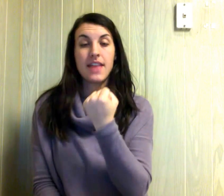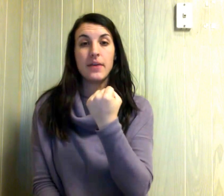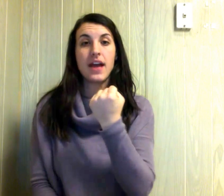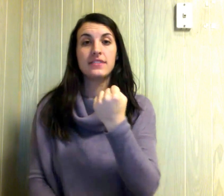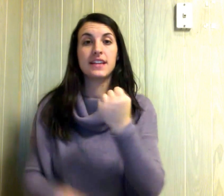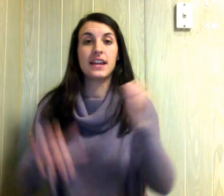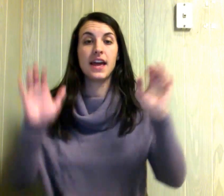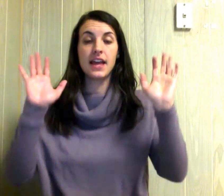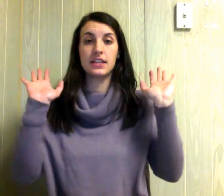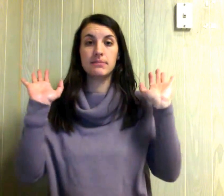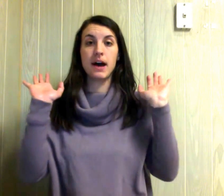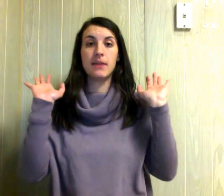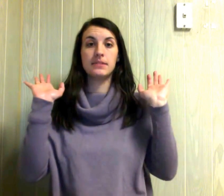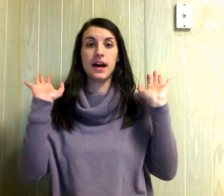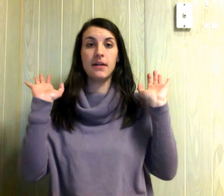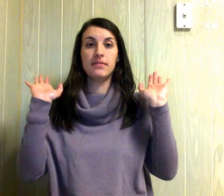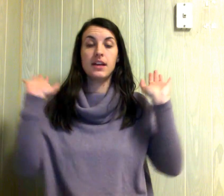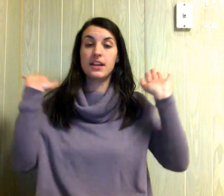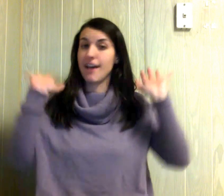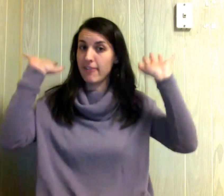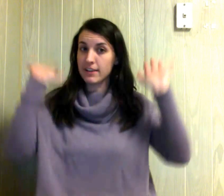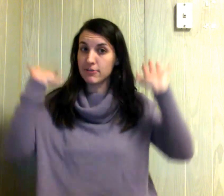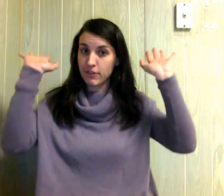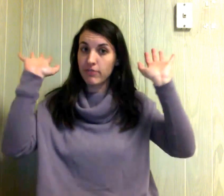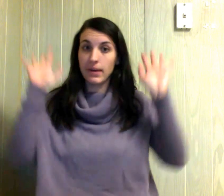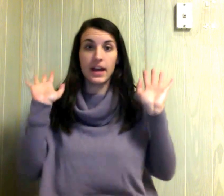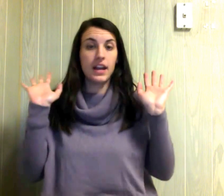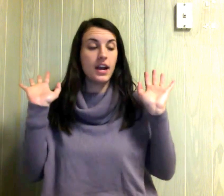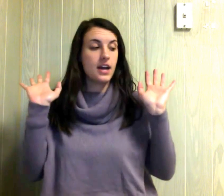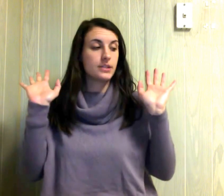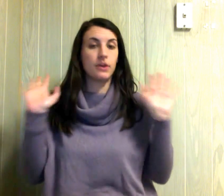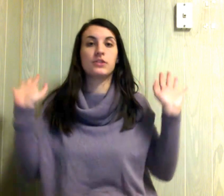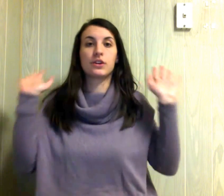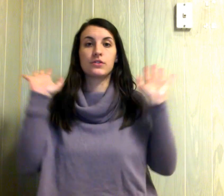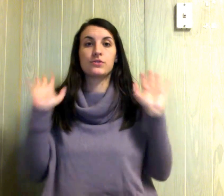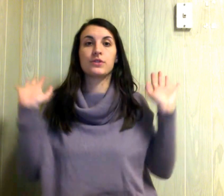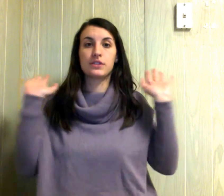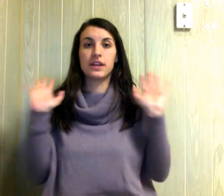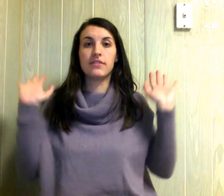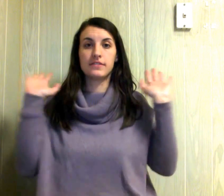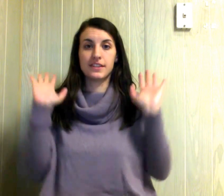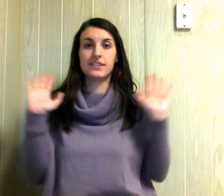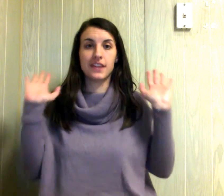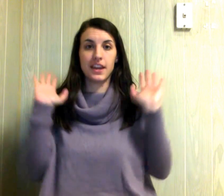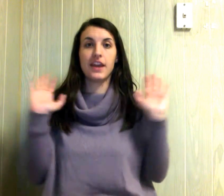have Sunday is palms up, not raise the roof, but small circles towards yourself. Sunday.